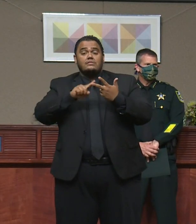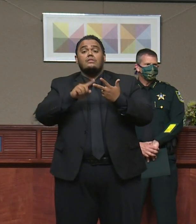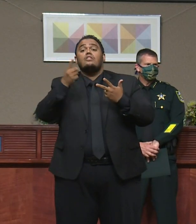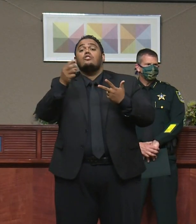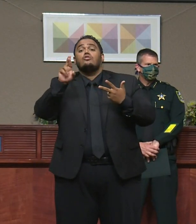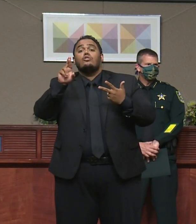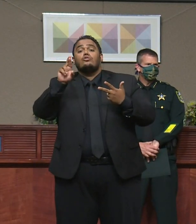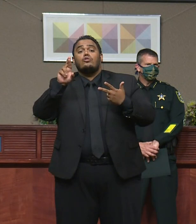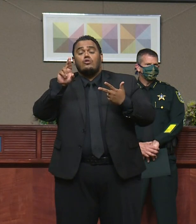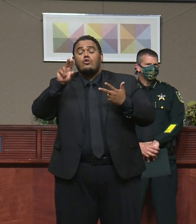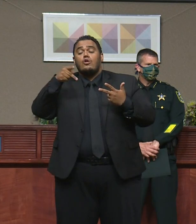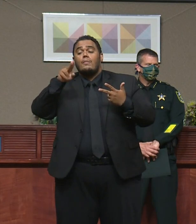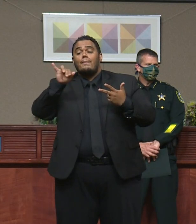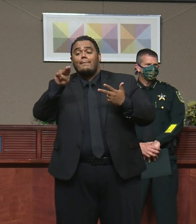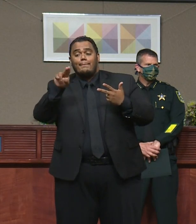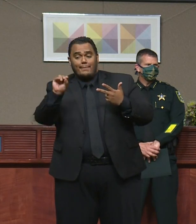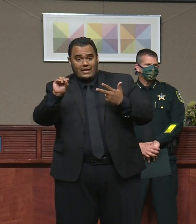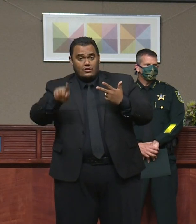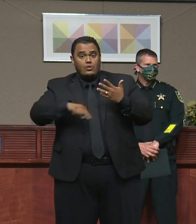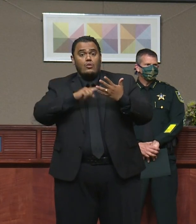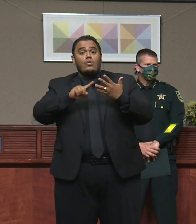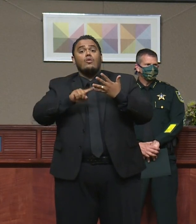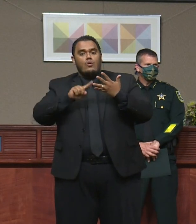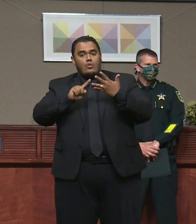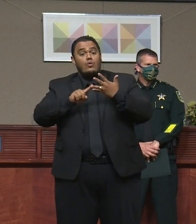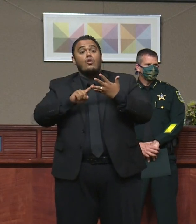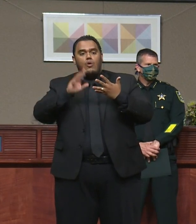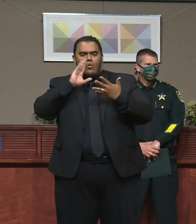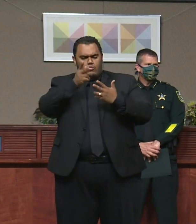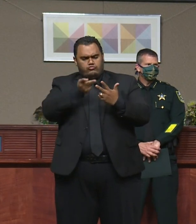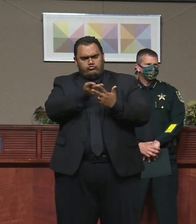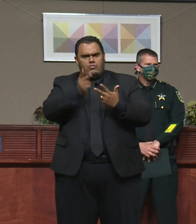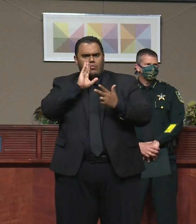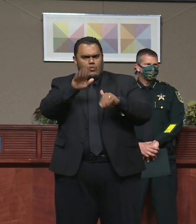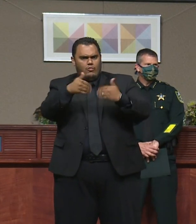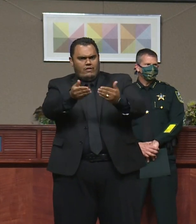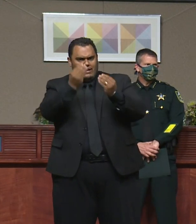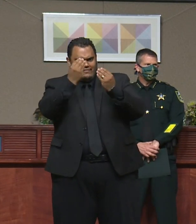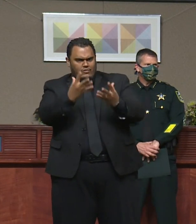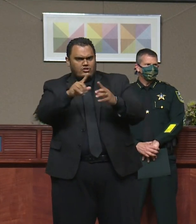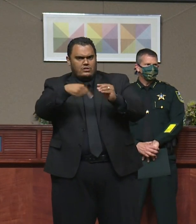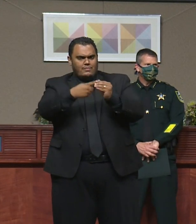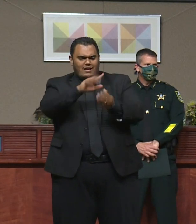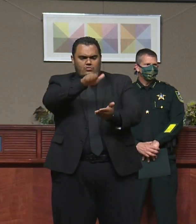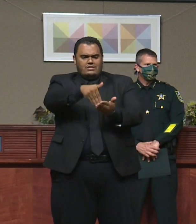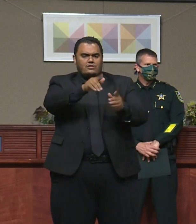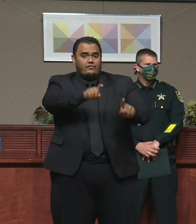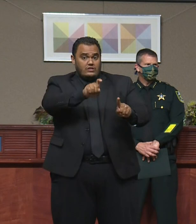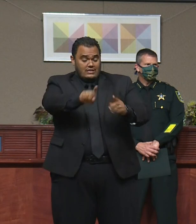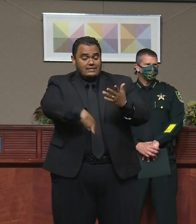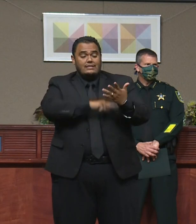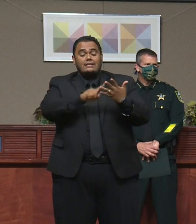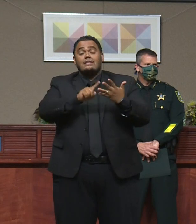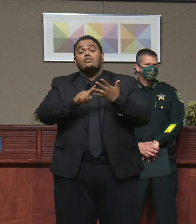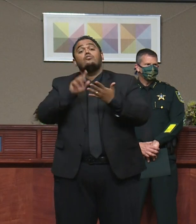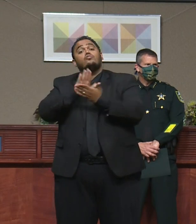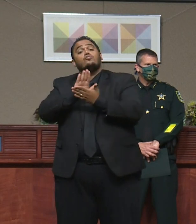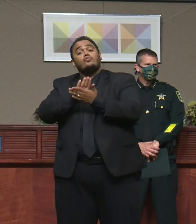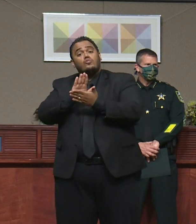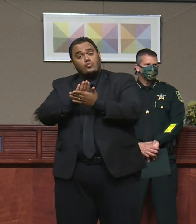the Director of the Florida Department of Health here in Orange County. Information on enforcement, schools, and the courts from Orange County Sheriff John